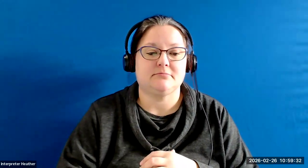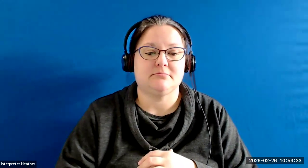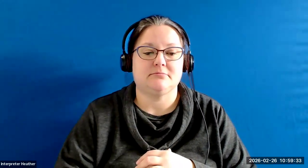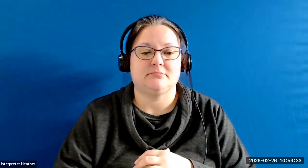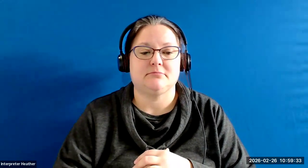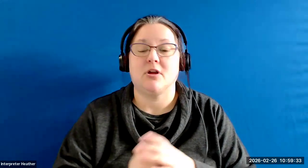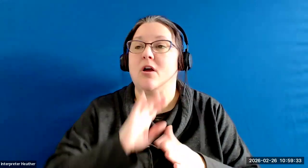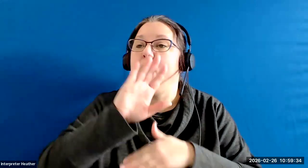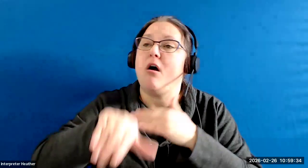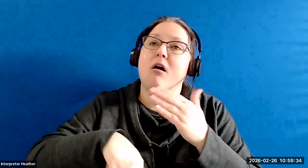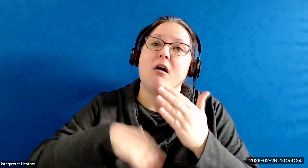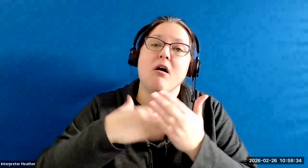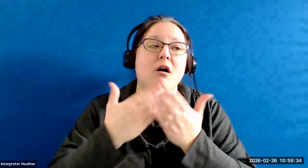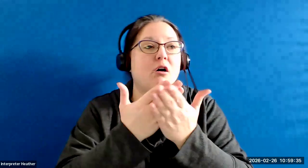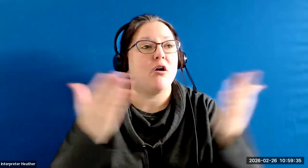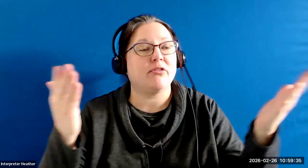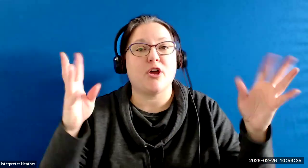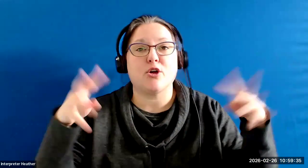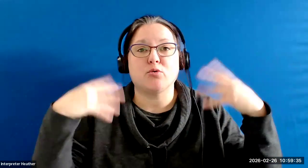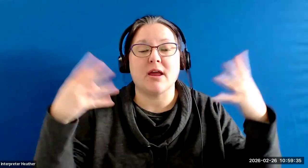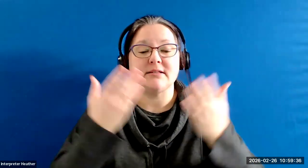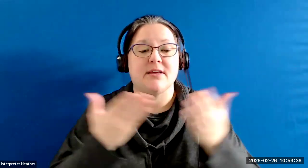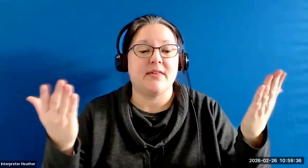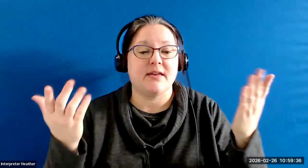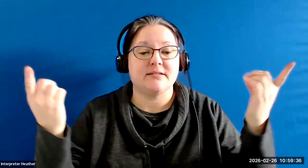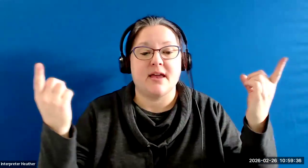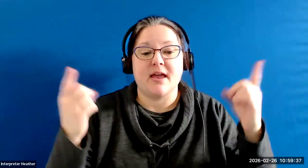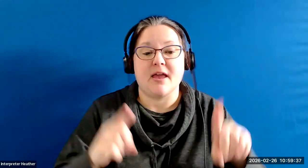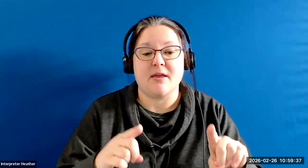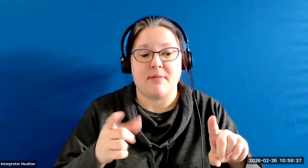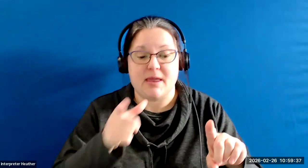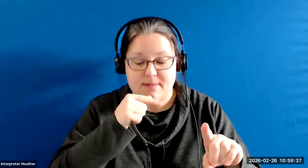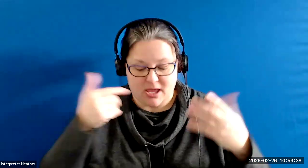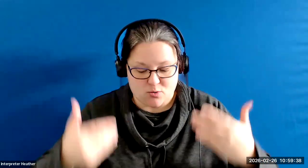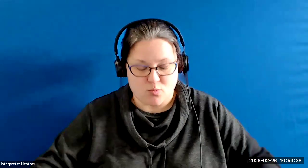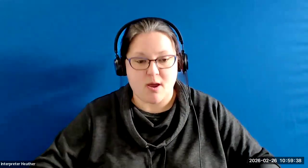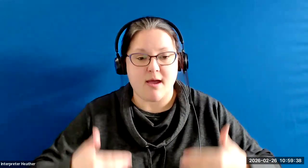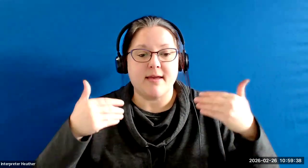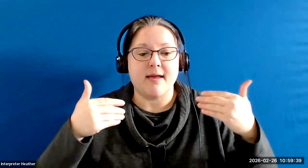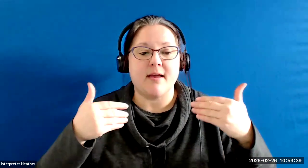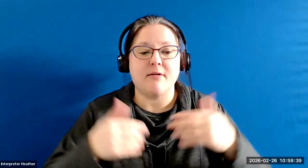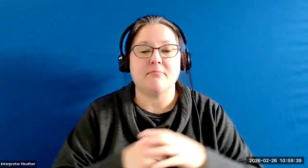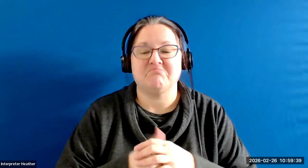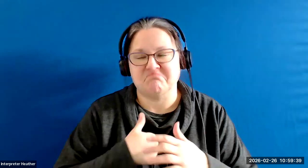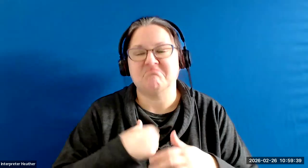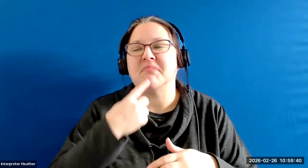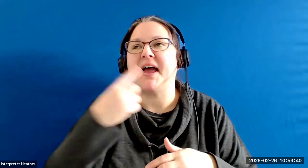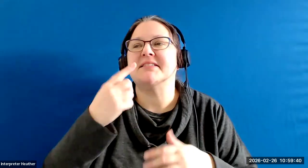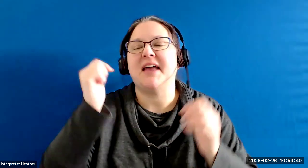amen to all the crazy things that happened that made me who I am. I say,